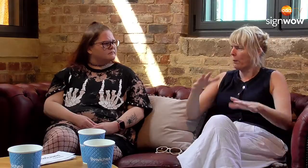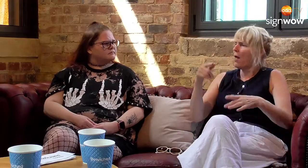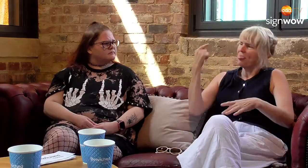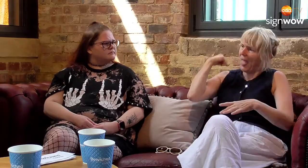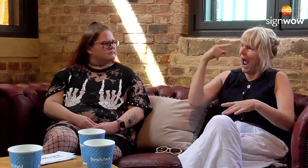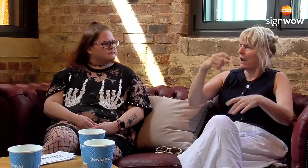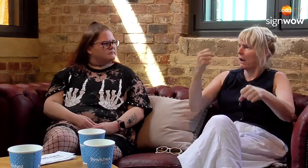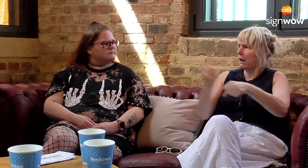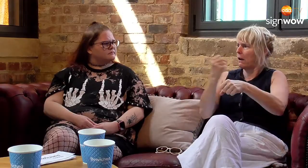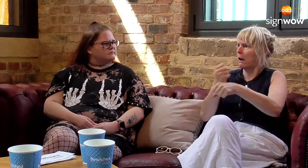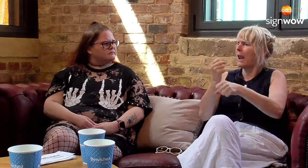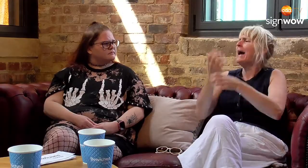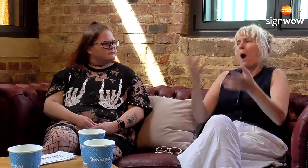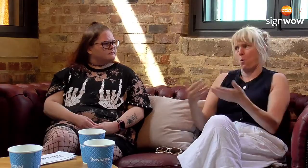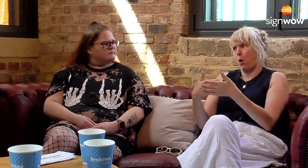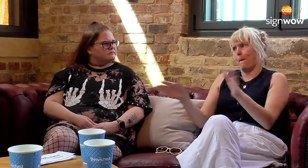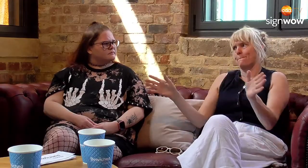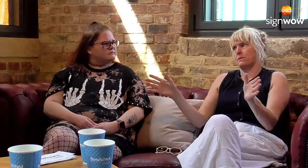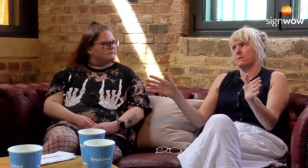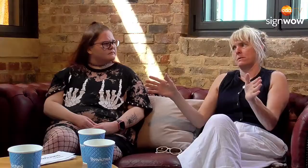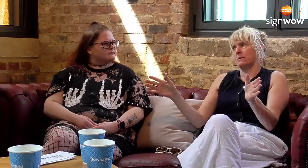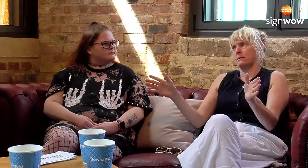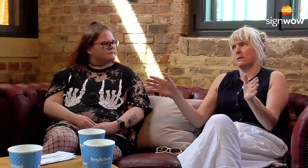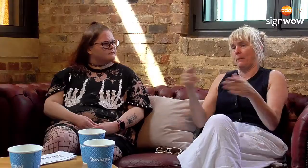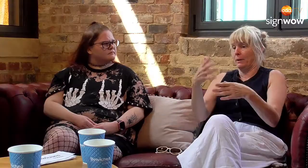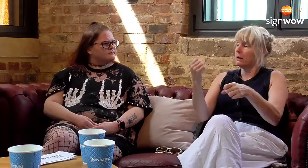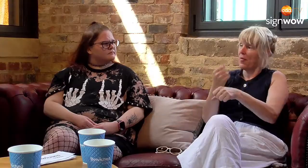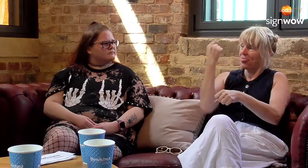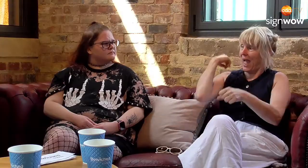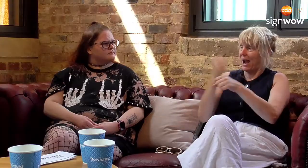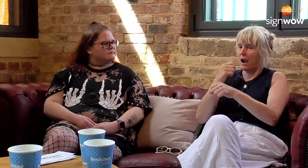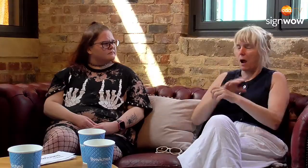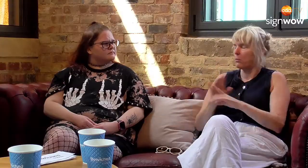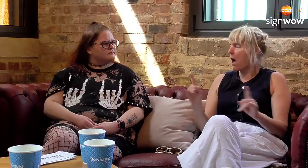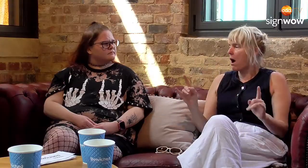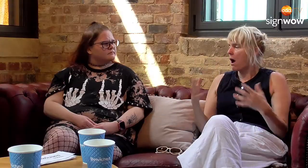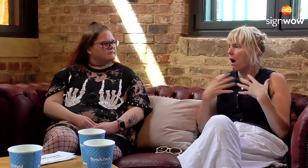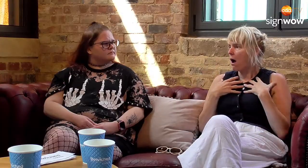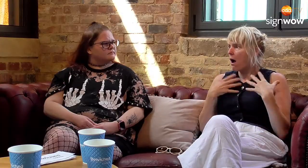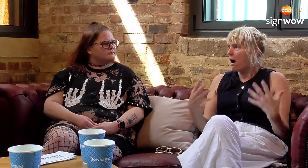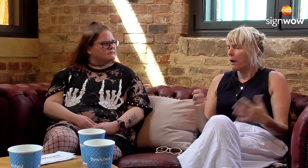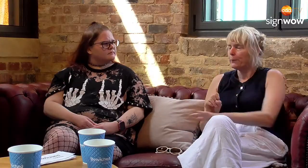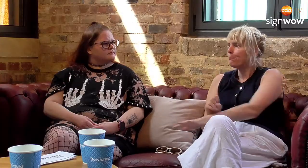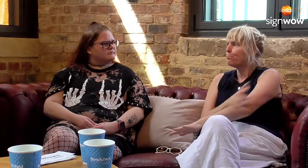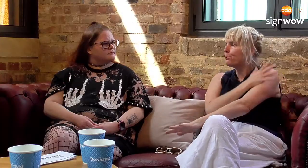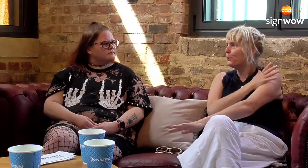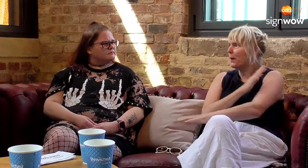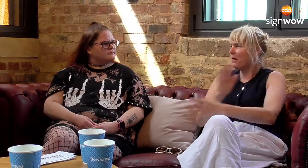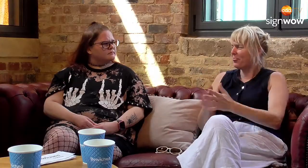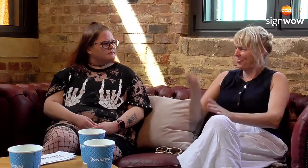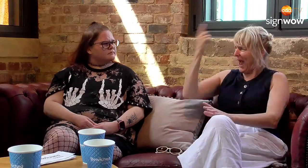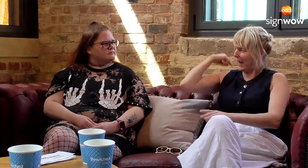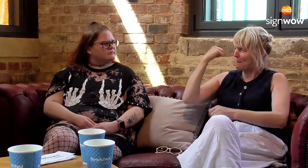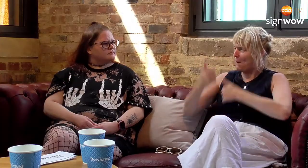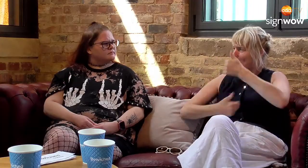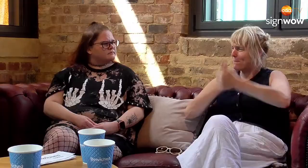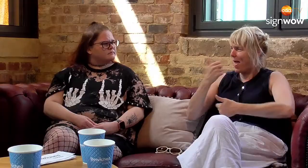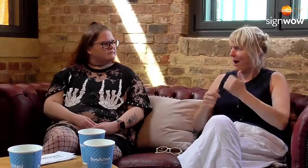actually. But obviously, at that time, they were renovating. It's open now. But, oh, it just gave me goosebumps. Like, that